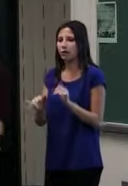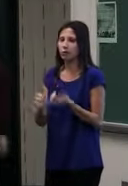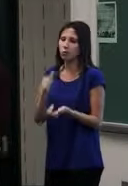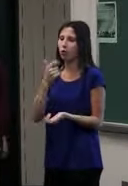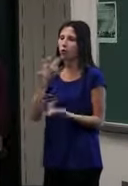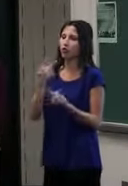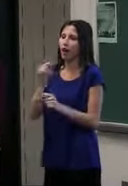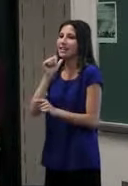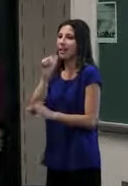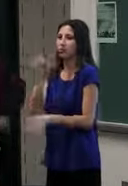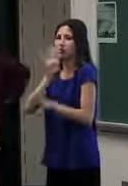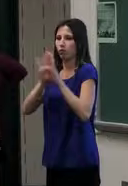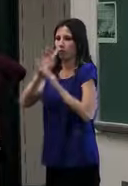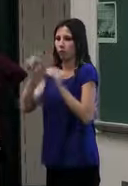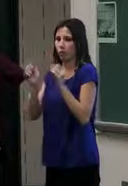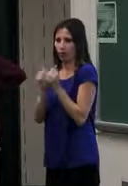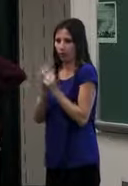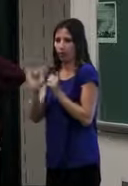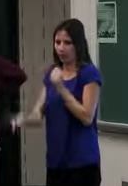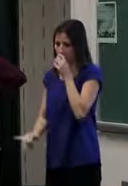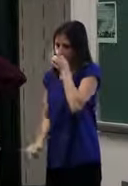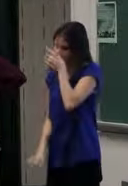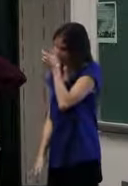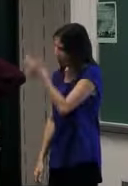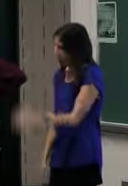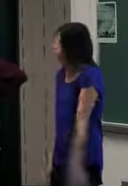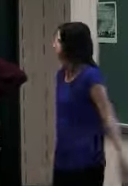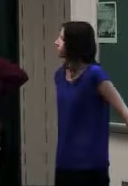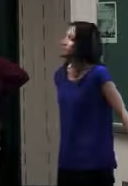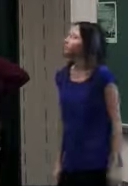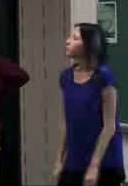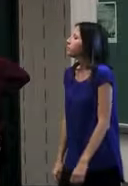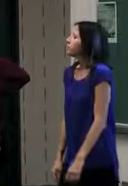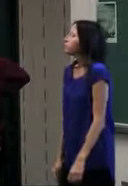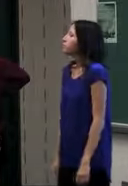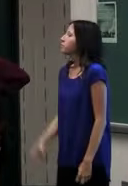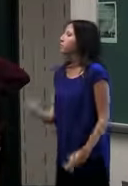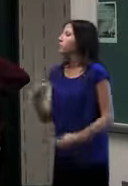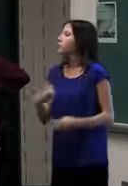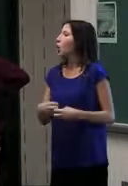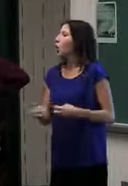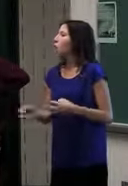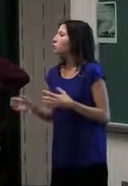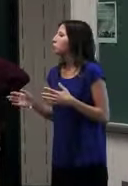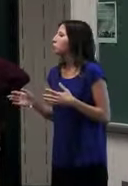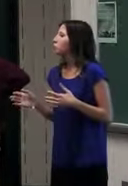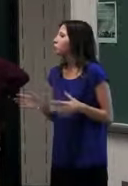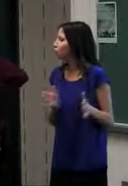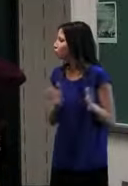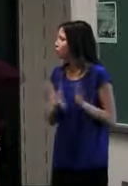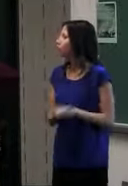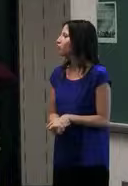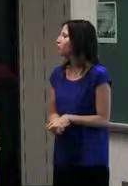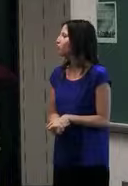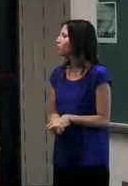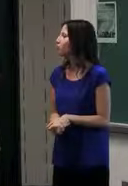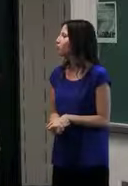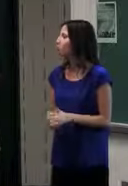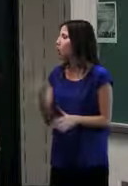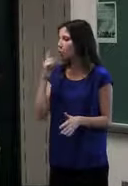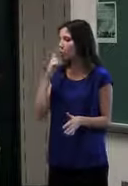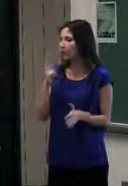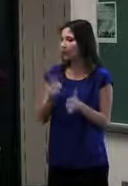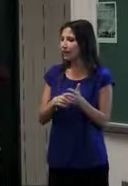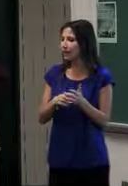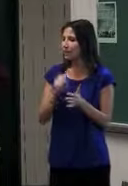something I learned. Okay, so my hardest lessons was realizing that I really wasn't as